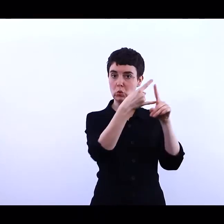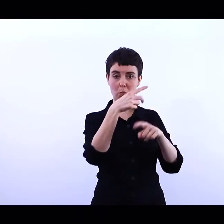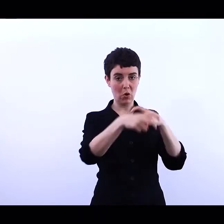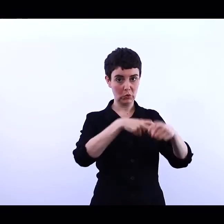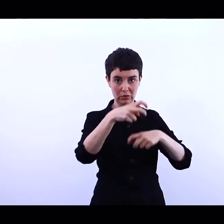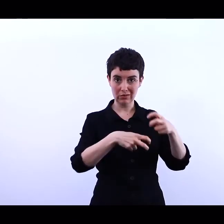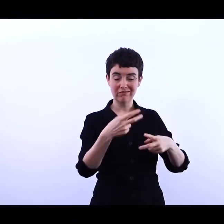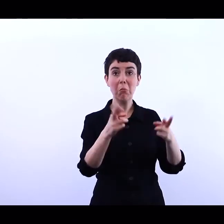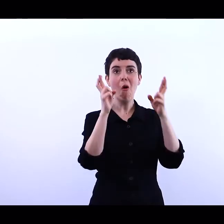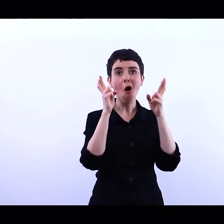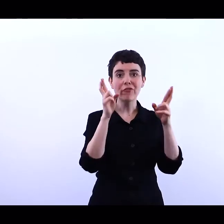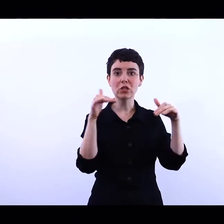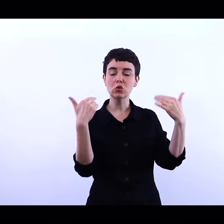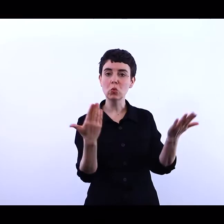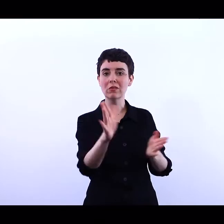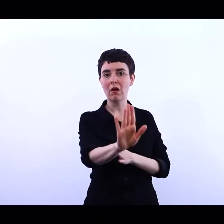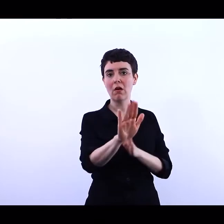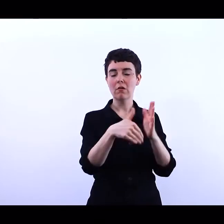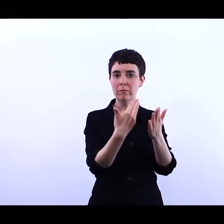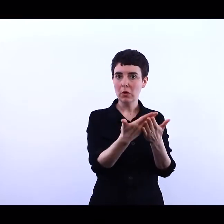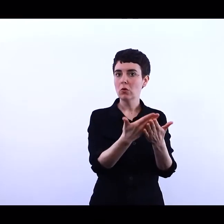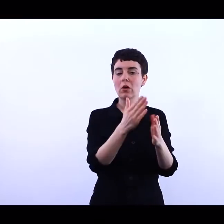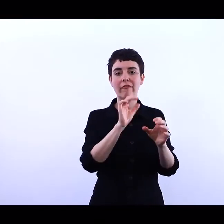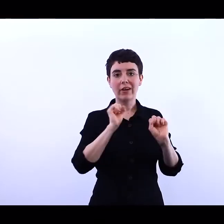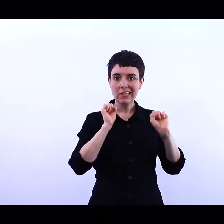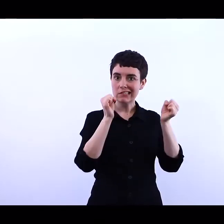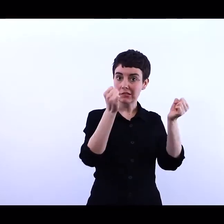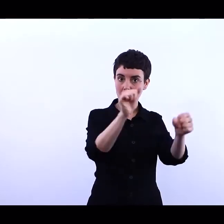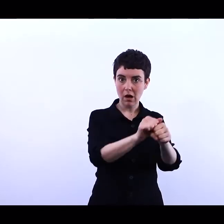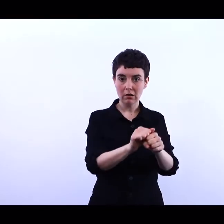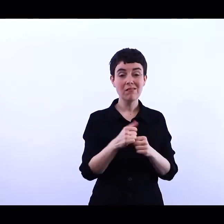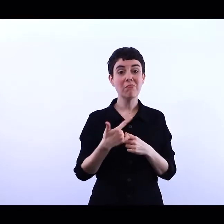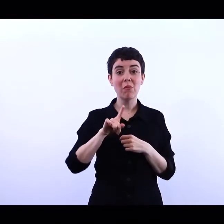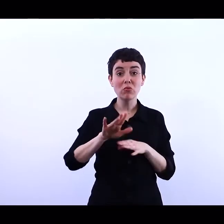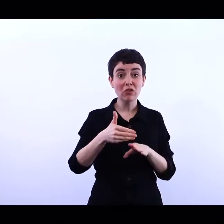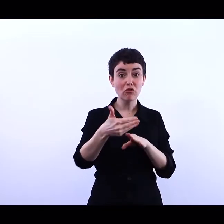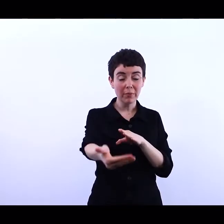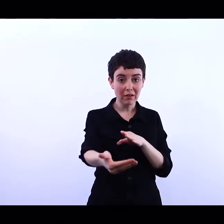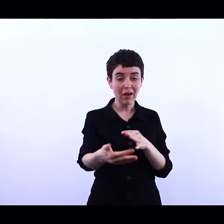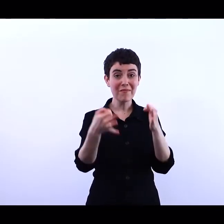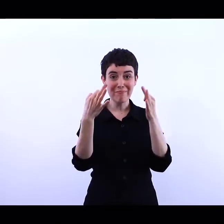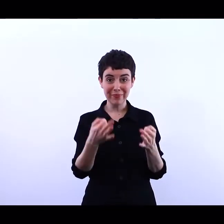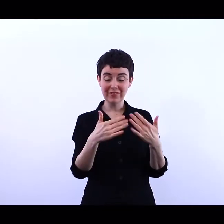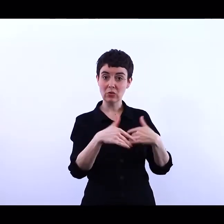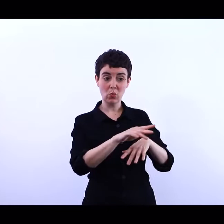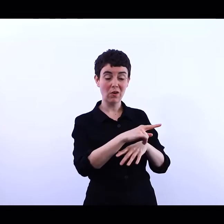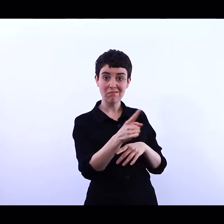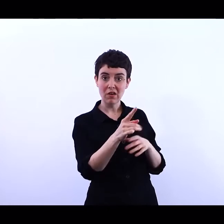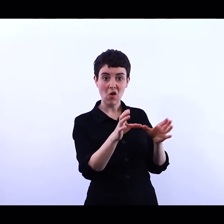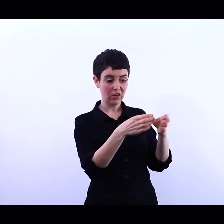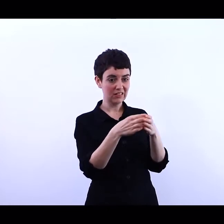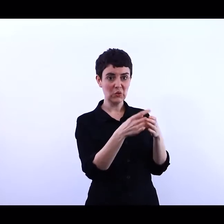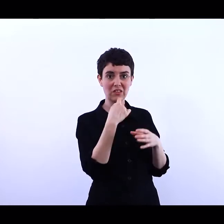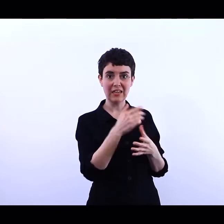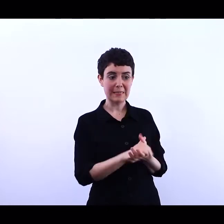continue their programs in a digital format. A few months later, we saw many of those same organizations realize that they made